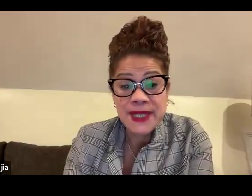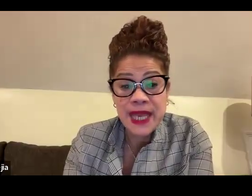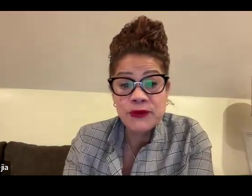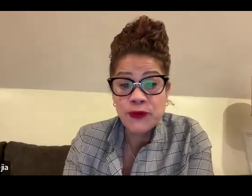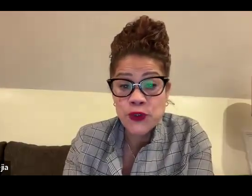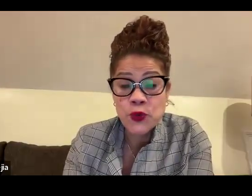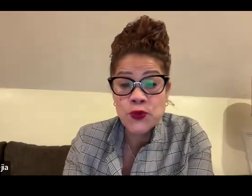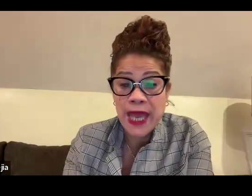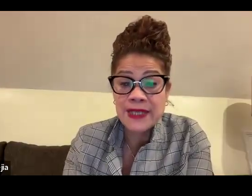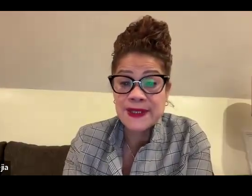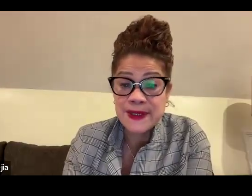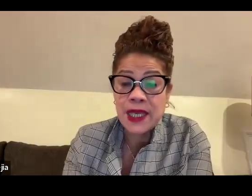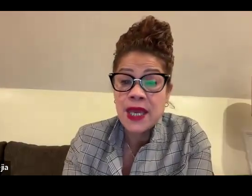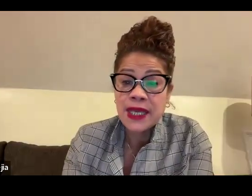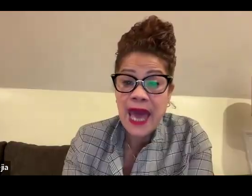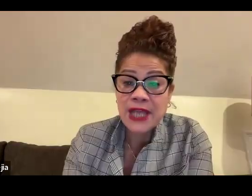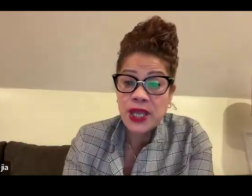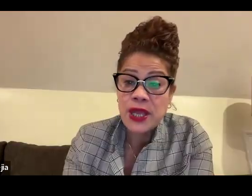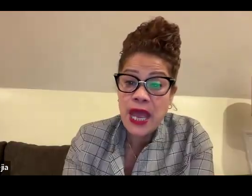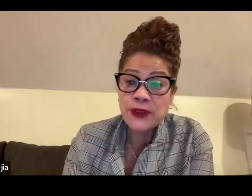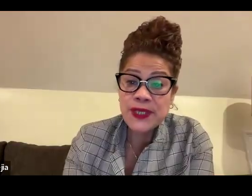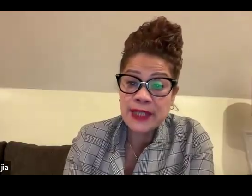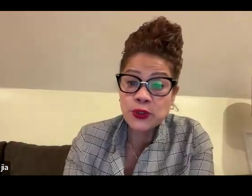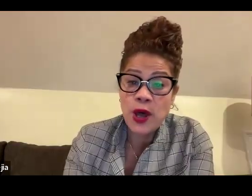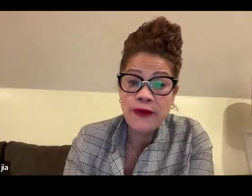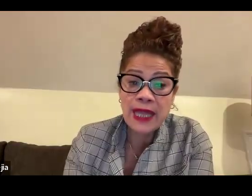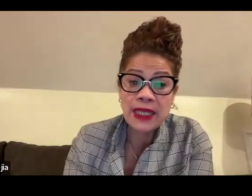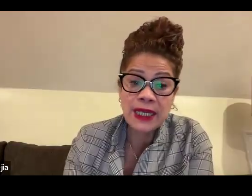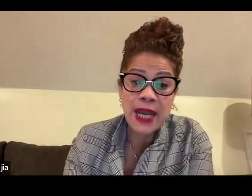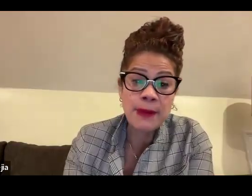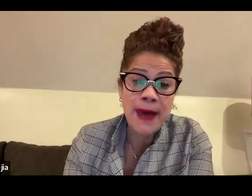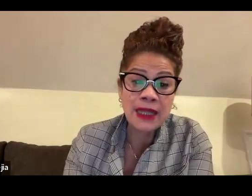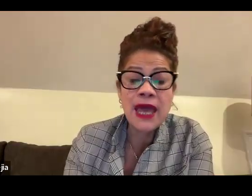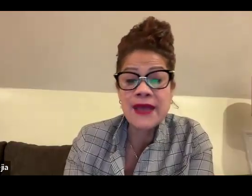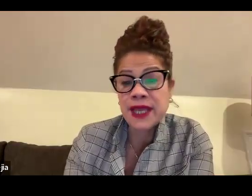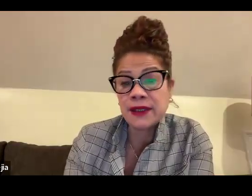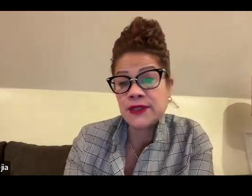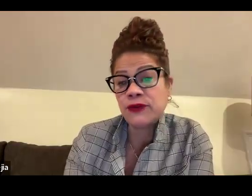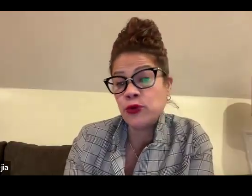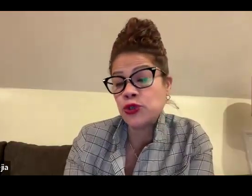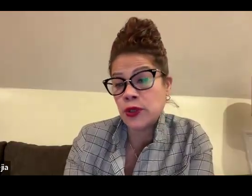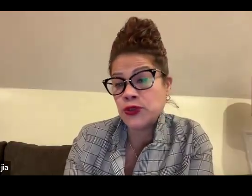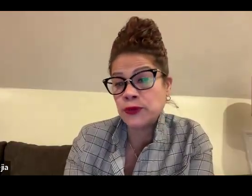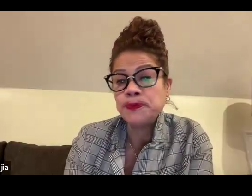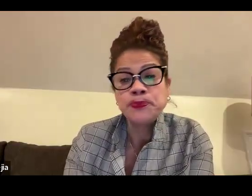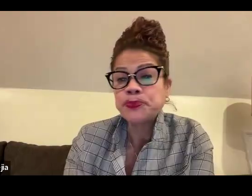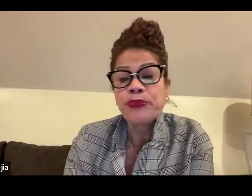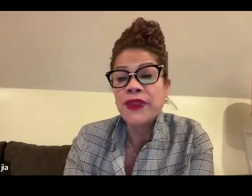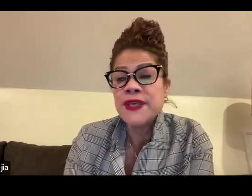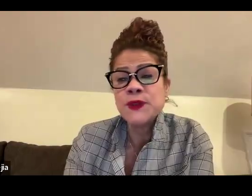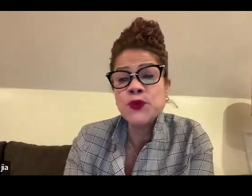BPS has named 4 schools, ACC, Cash, Henderson 9 to 12, and Lee Academy Pilot, as candidates for future